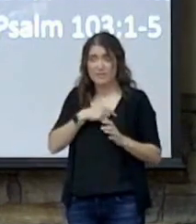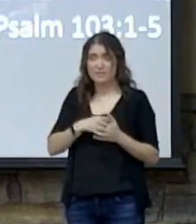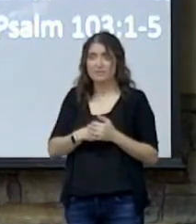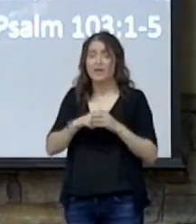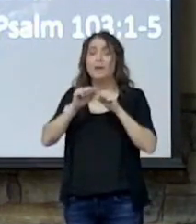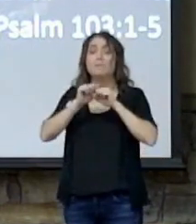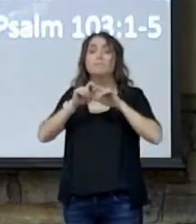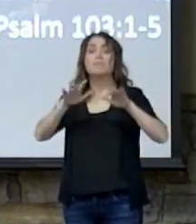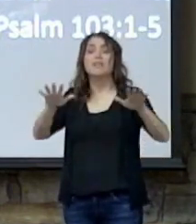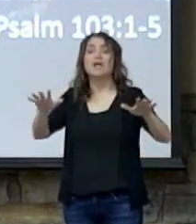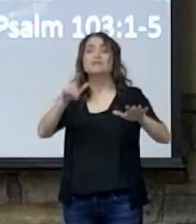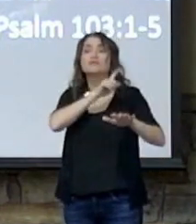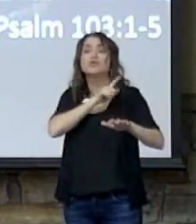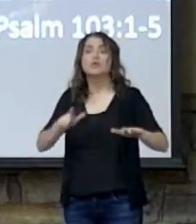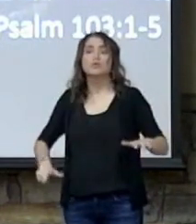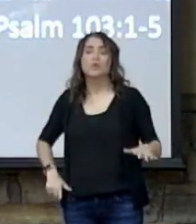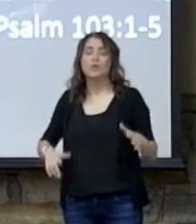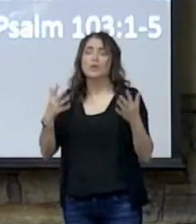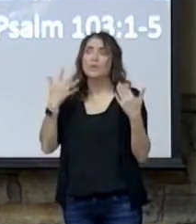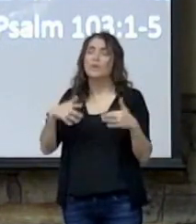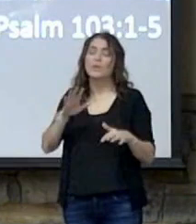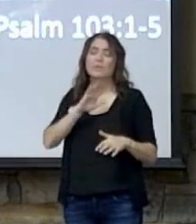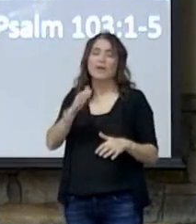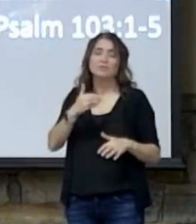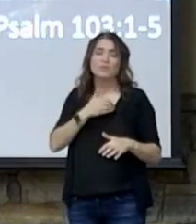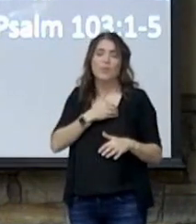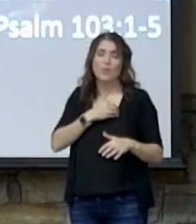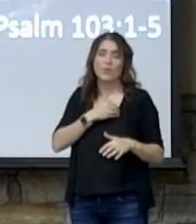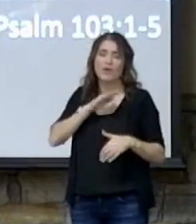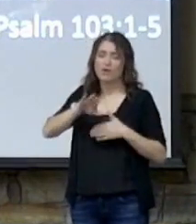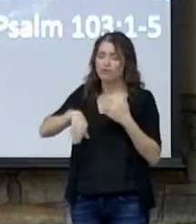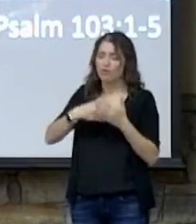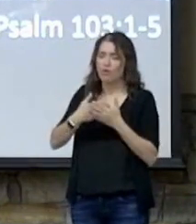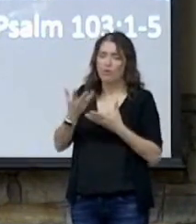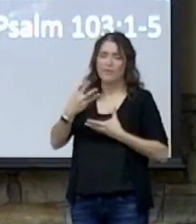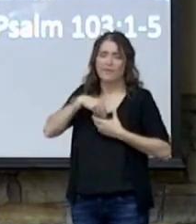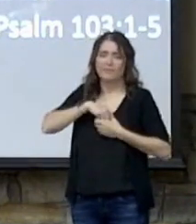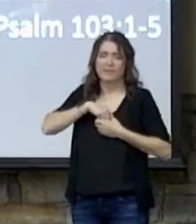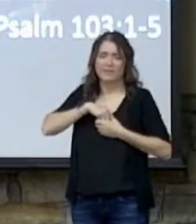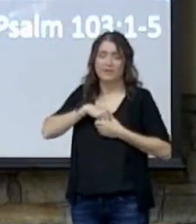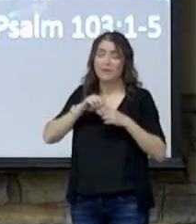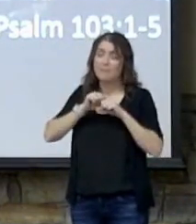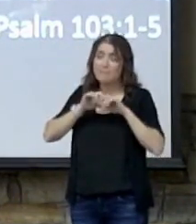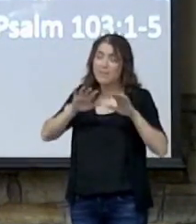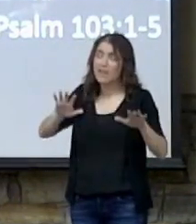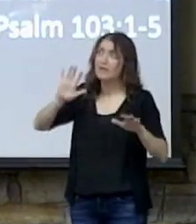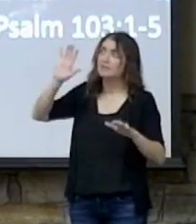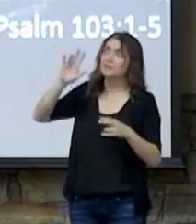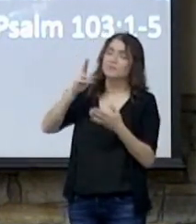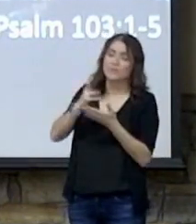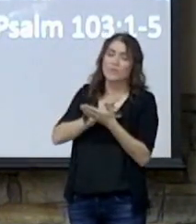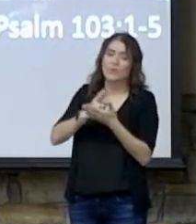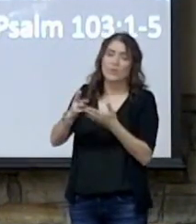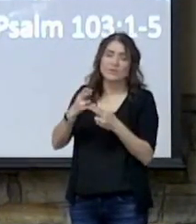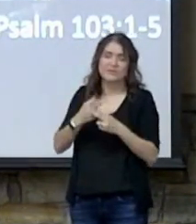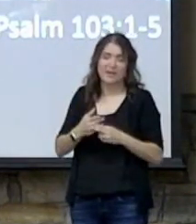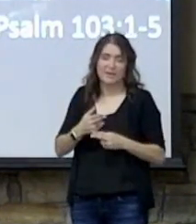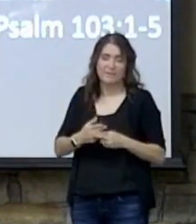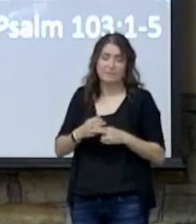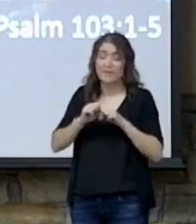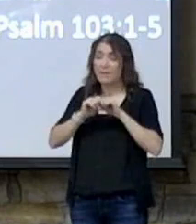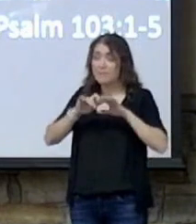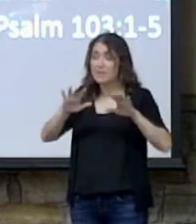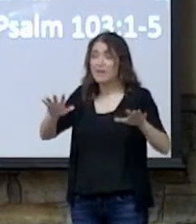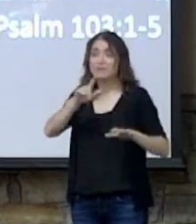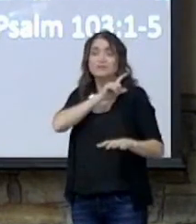Bless the Lord, O my soul, and all that is within me. Bless His holy name. Bless the Lord,